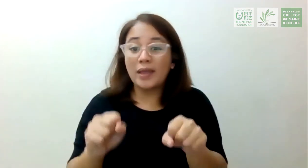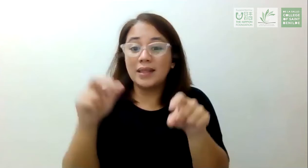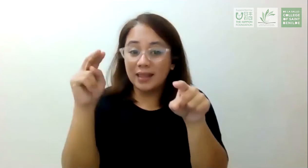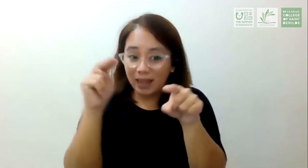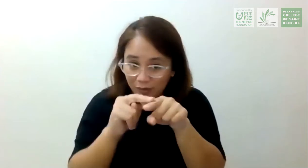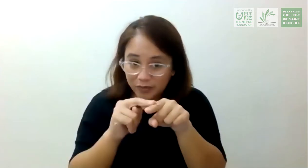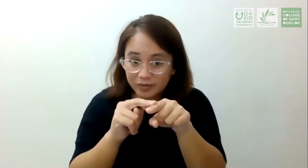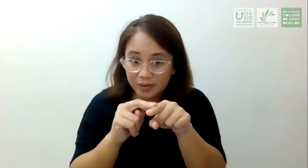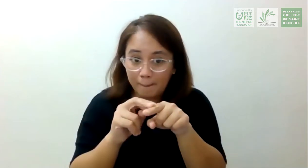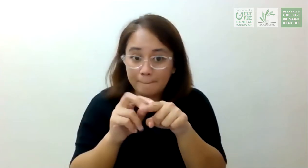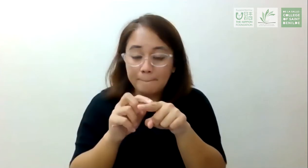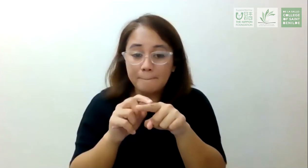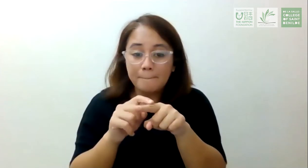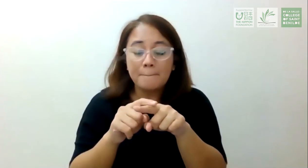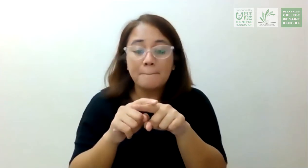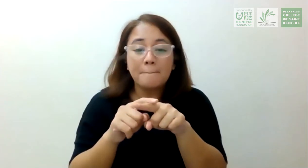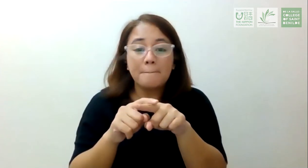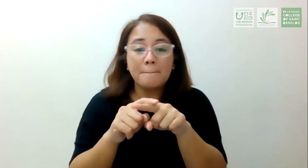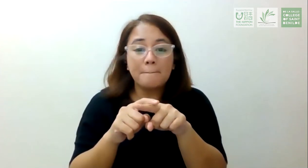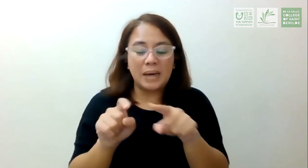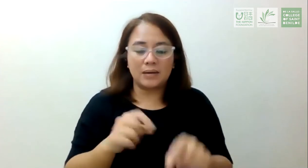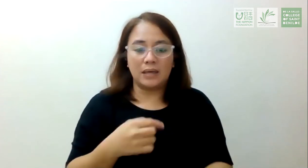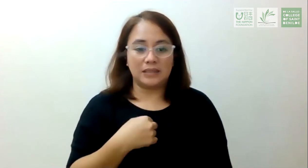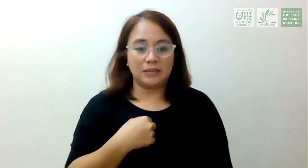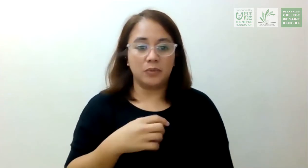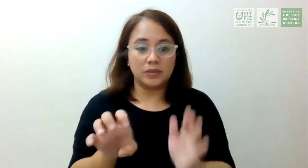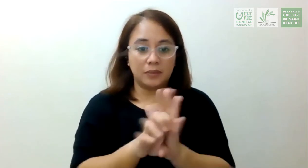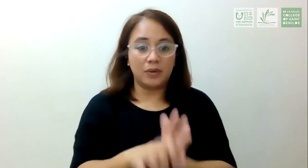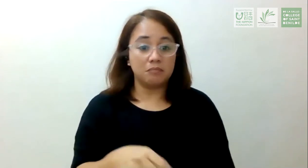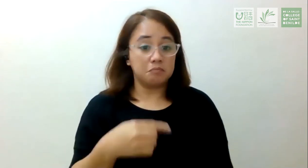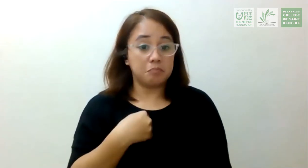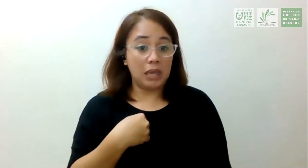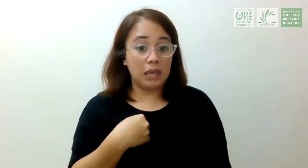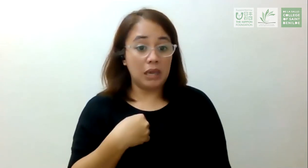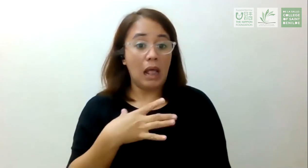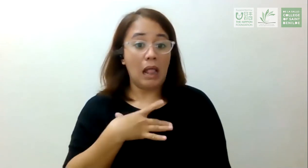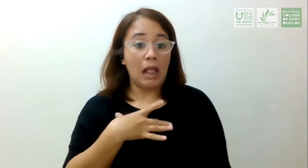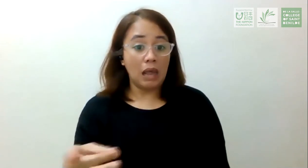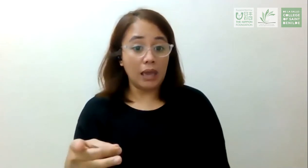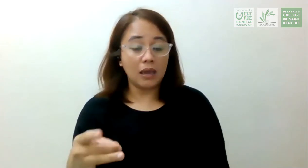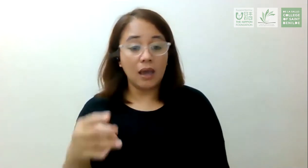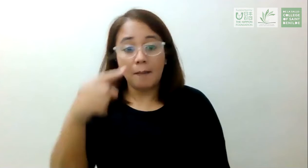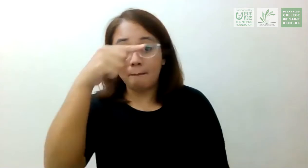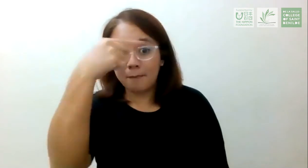if you say, I like black, then that's a noun because it functions